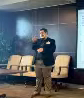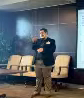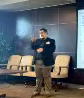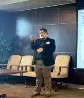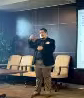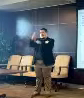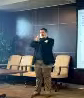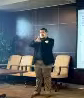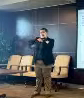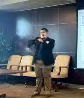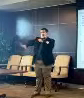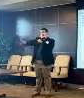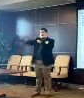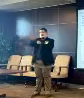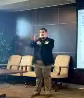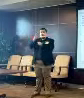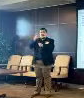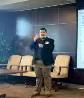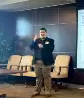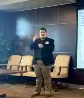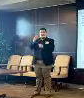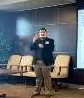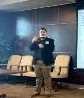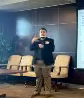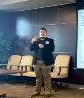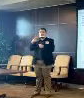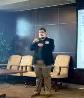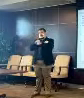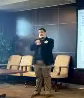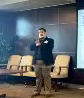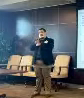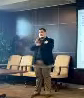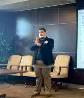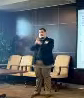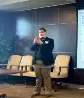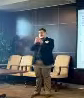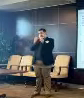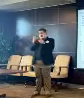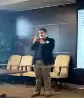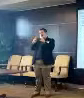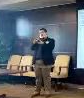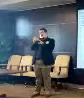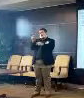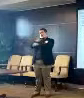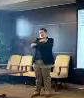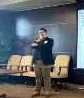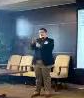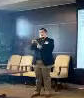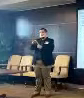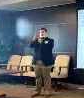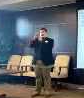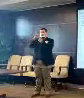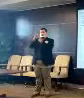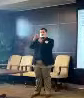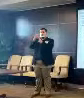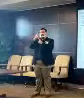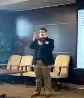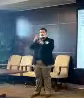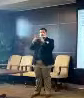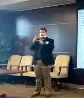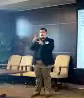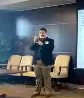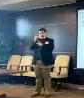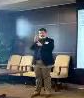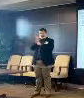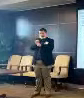the entire nation now, we've seen this being very effective in keeping a lot of people out of the hospital, especially if we're seeing people, we can catch this